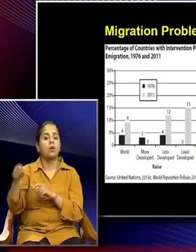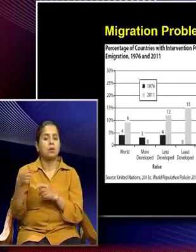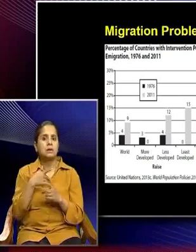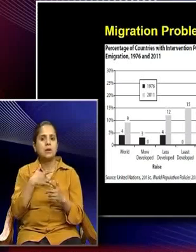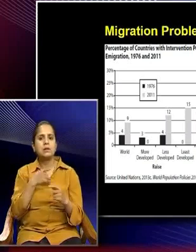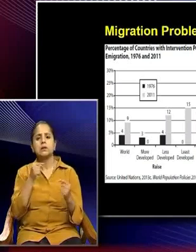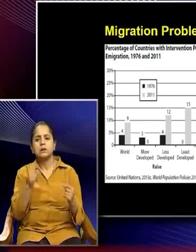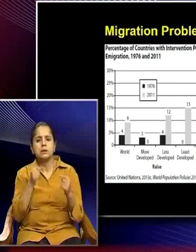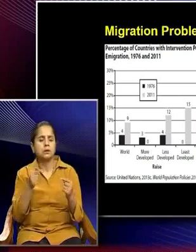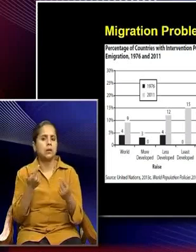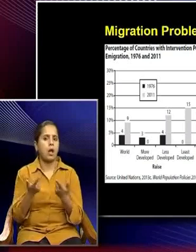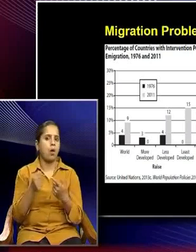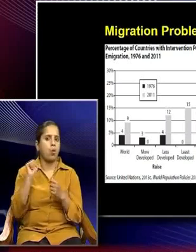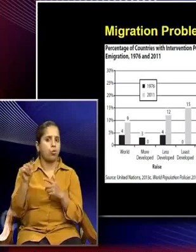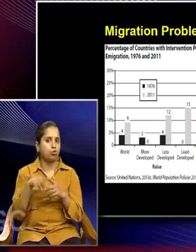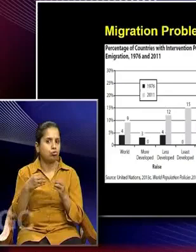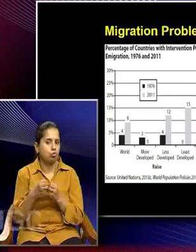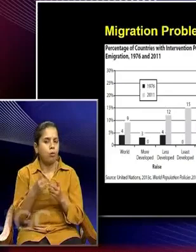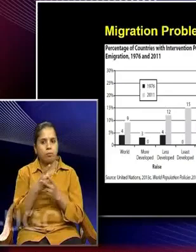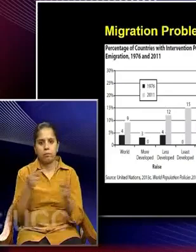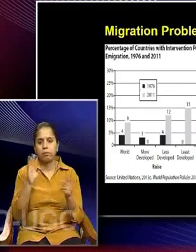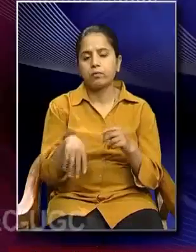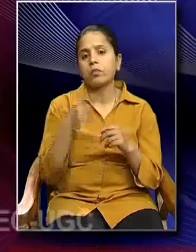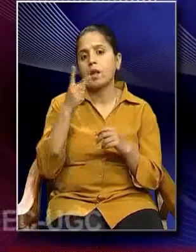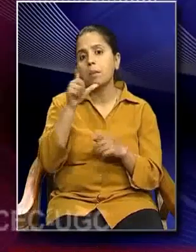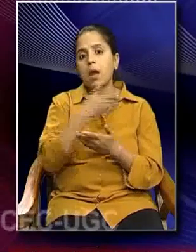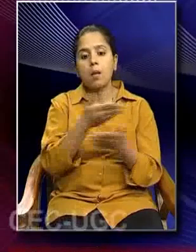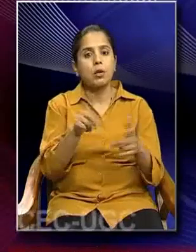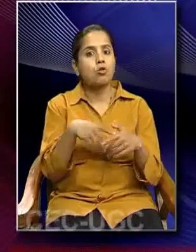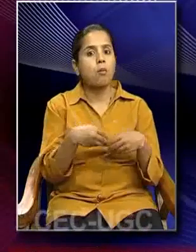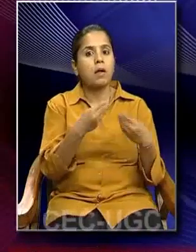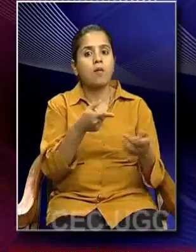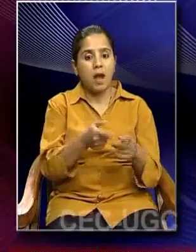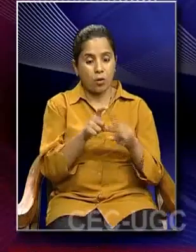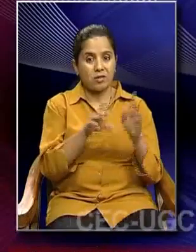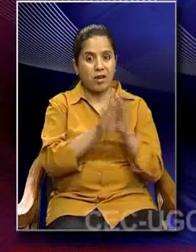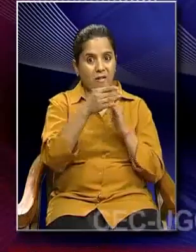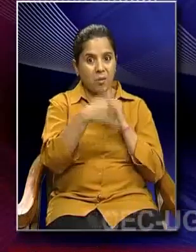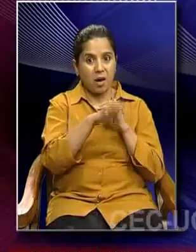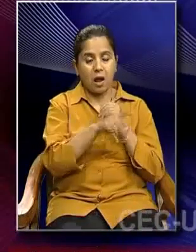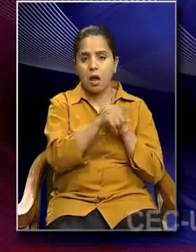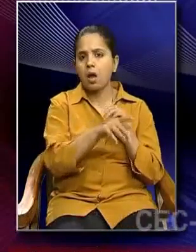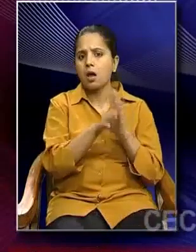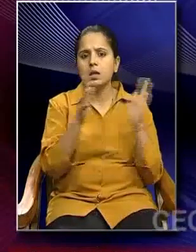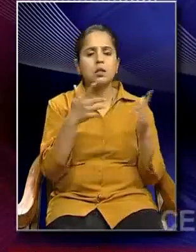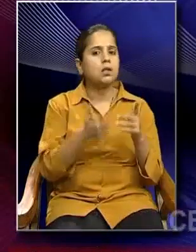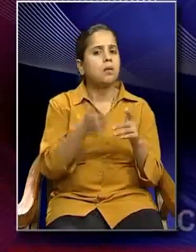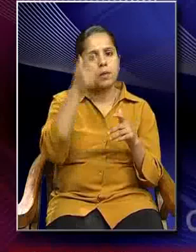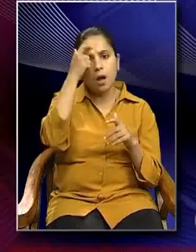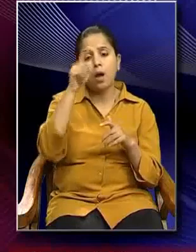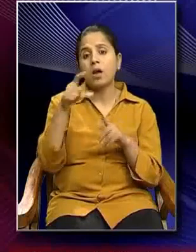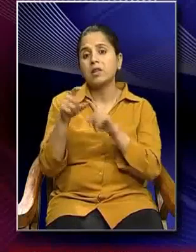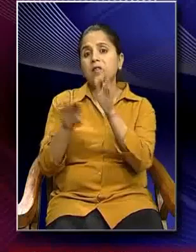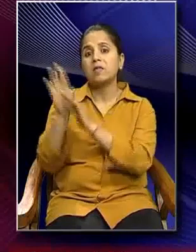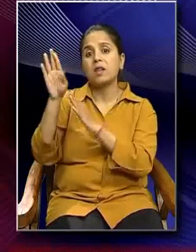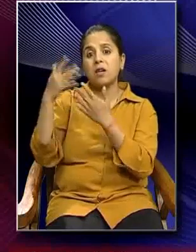basic livelihood opportunities to the national, they actually they don't have any problem if people